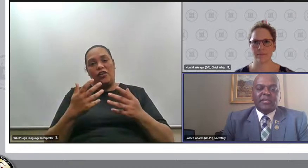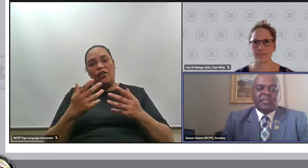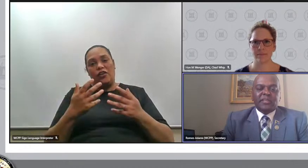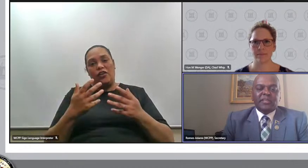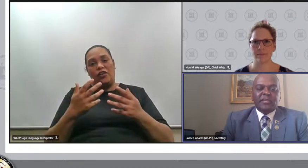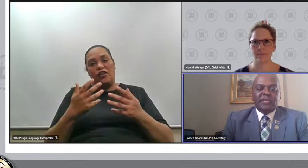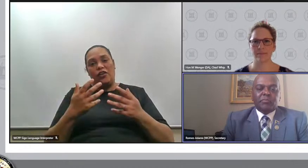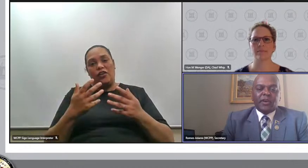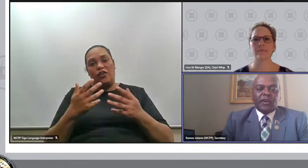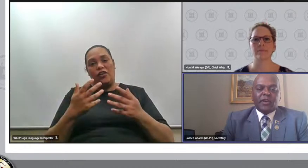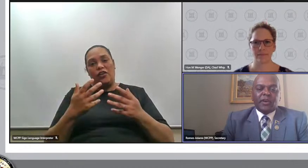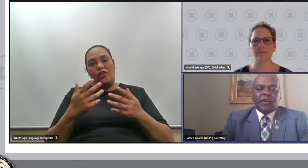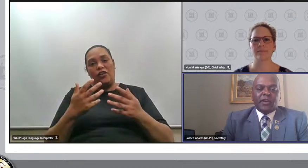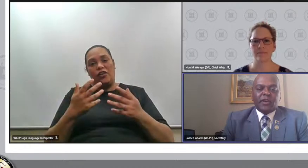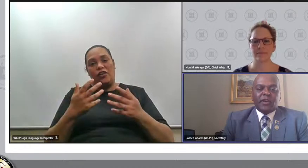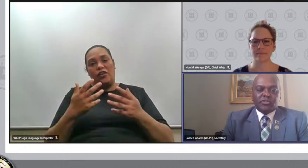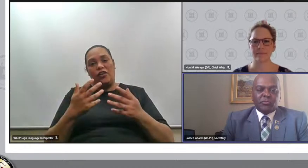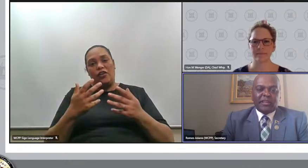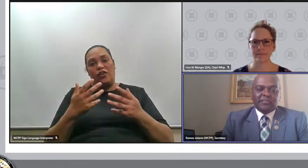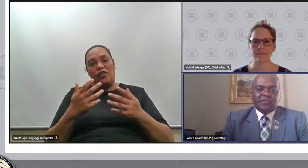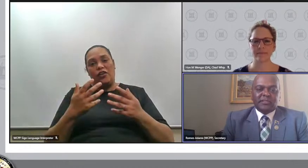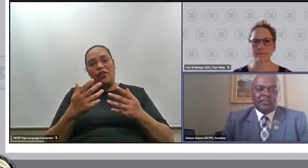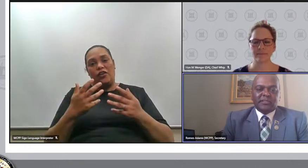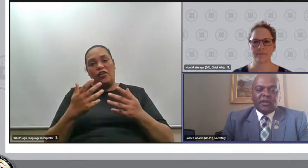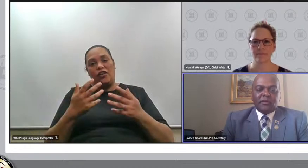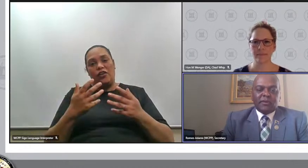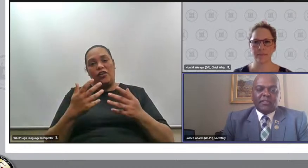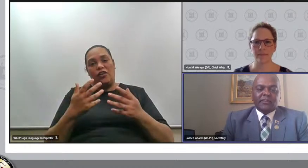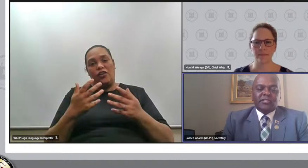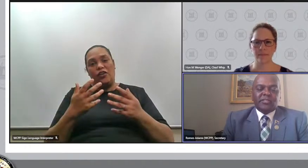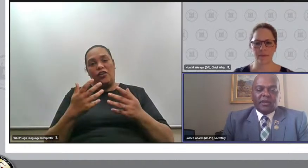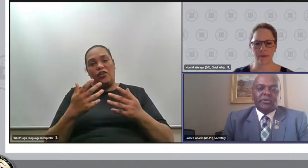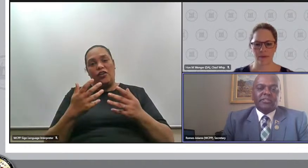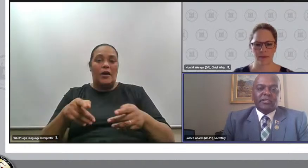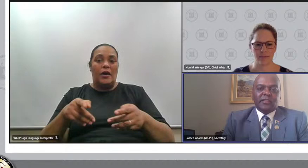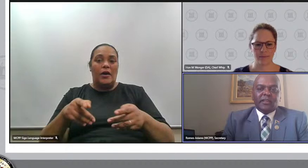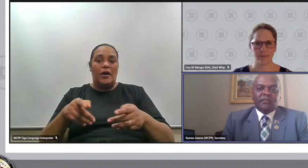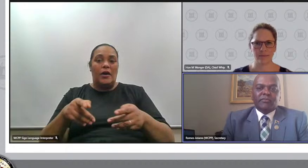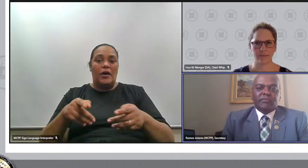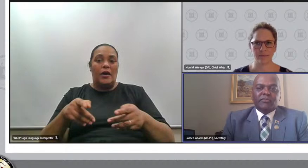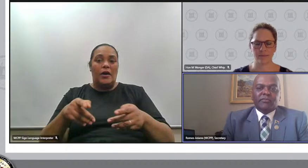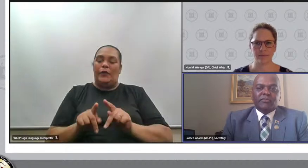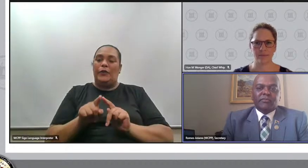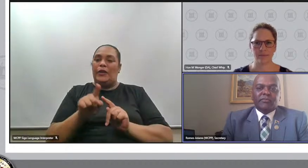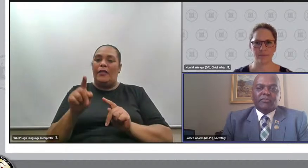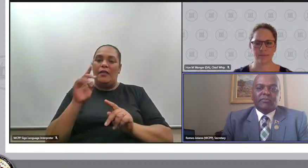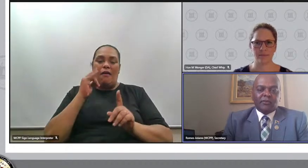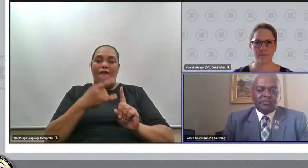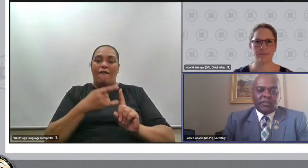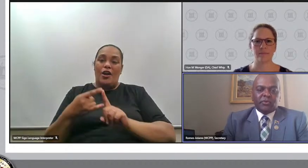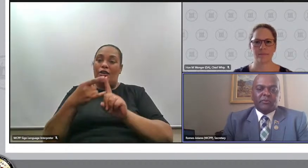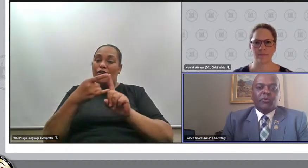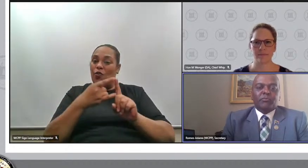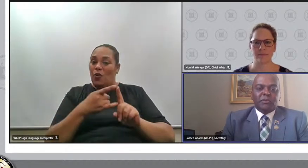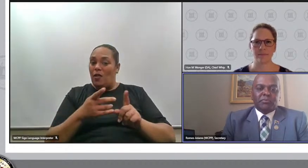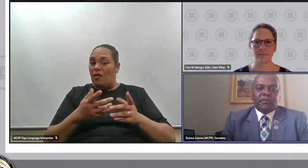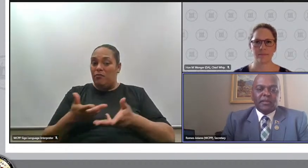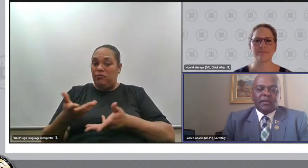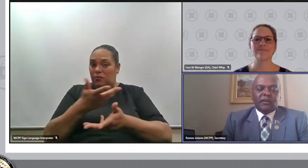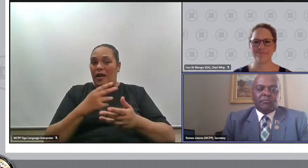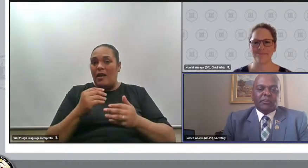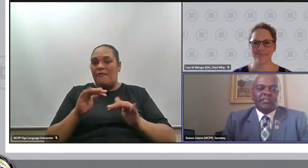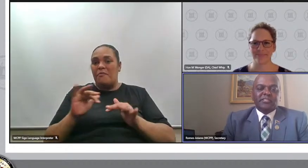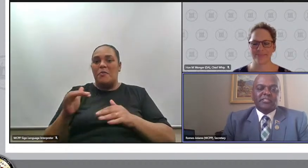Nicole Peterson. We also have managers also present, and that is the opportunity that the virtual engagement allows, that we get more